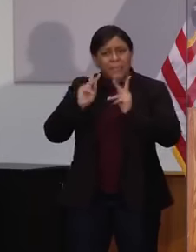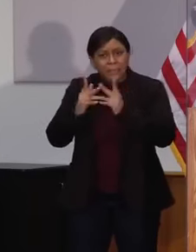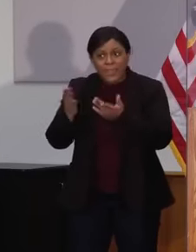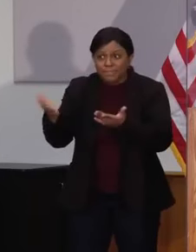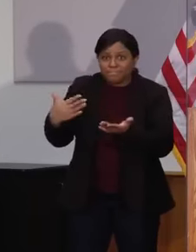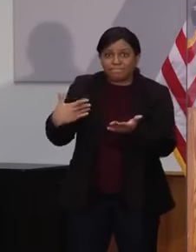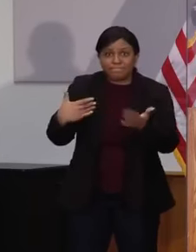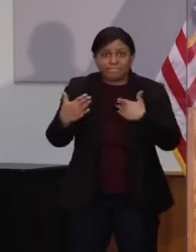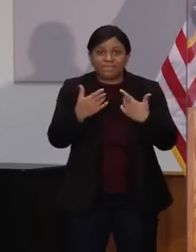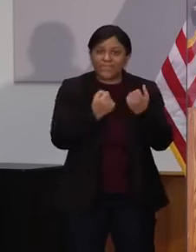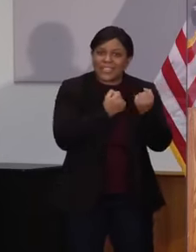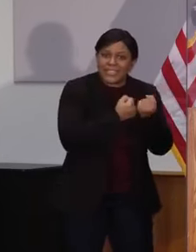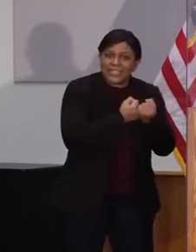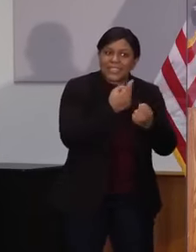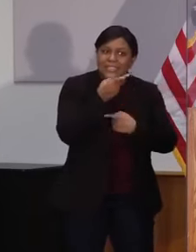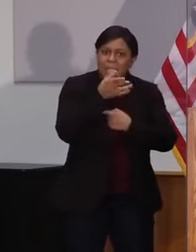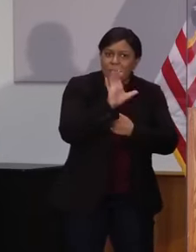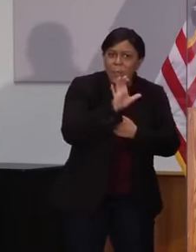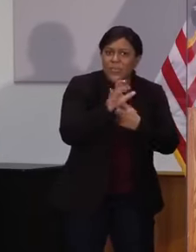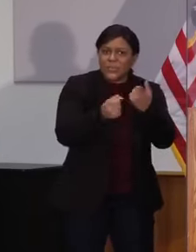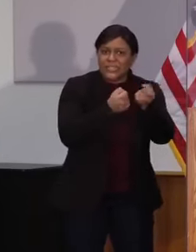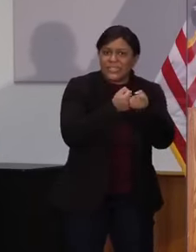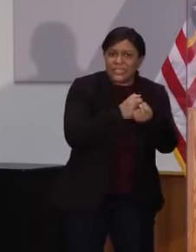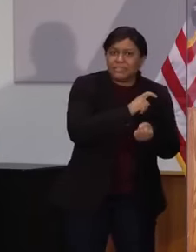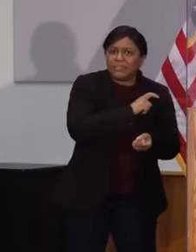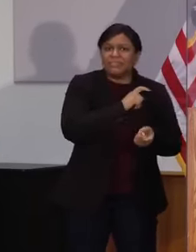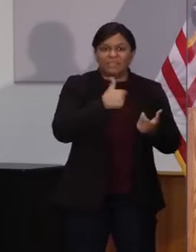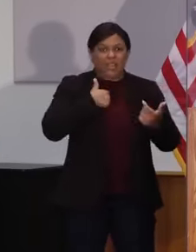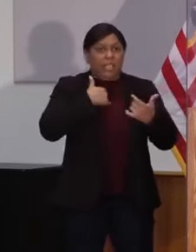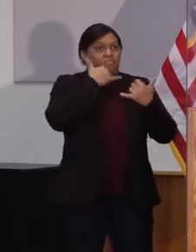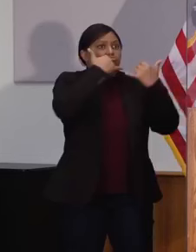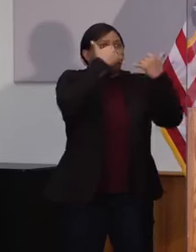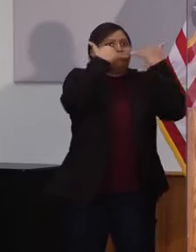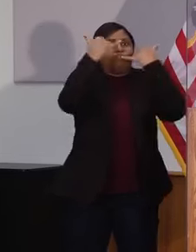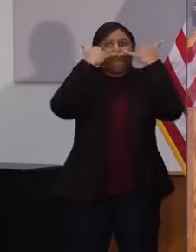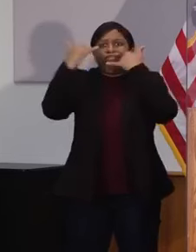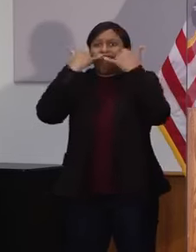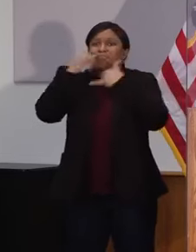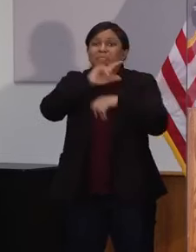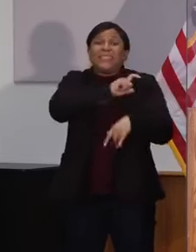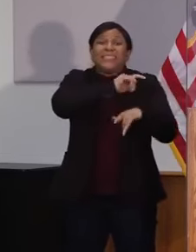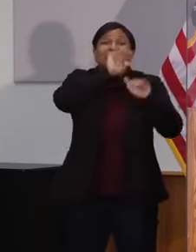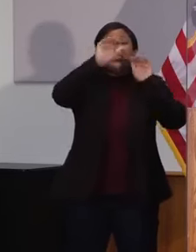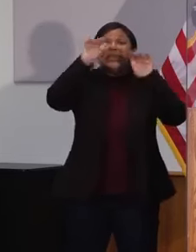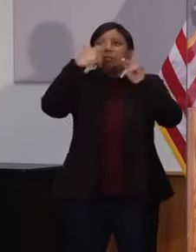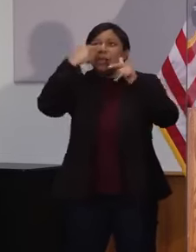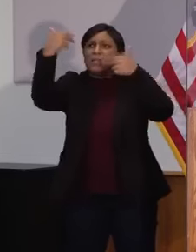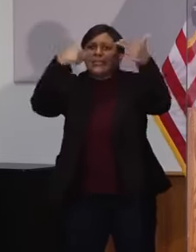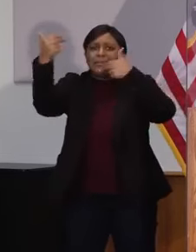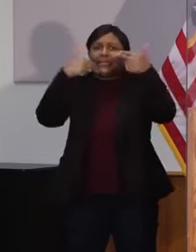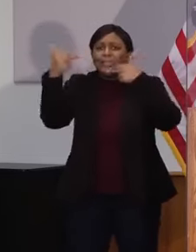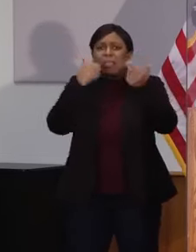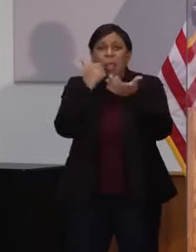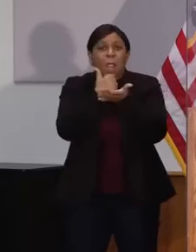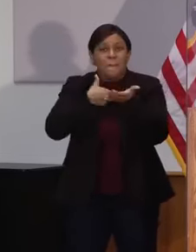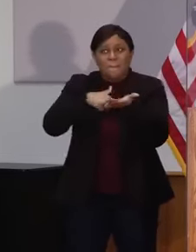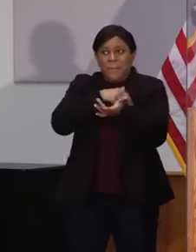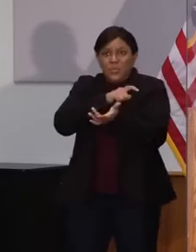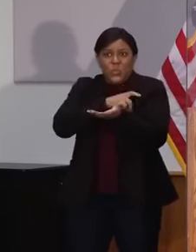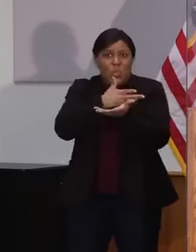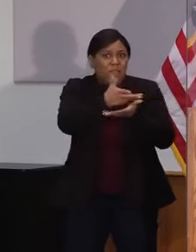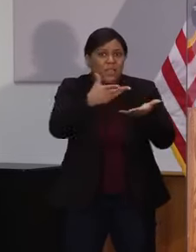County and joining in this effort. I am making phone calls to chiefs saying, please come join the State Patrol, but it's under a unified